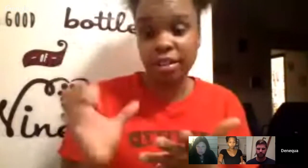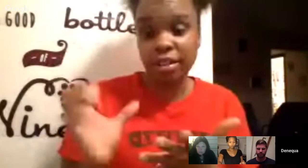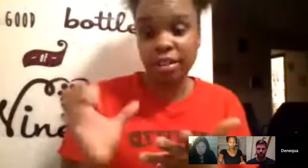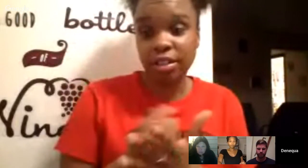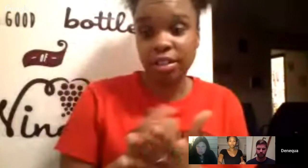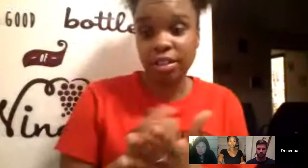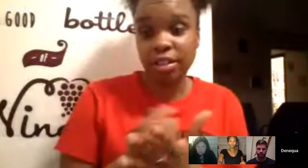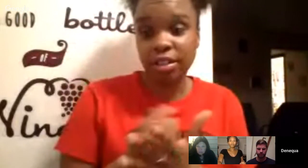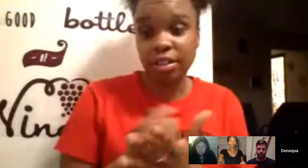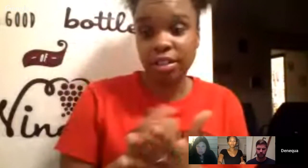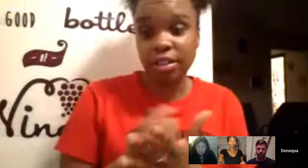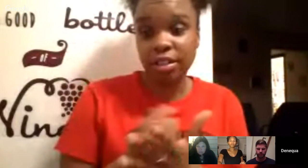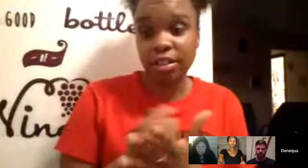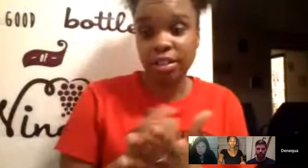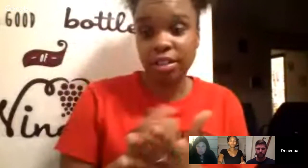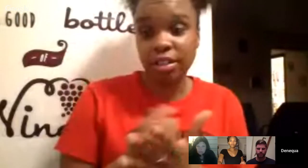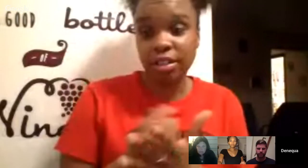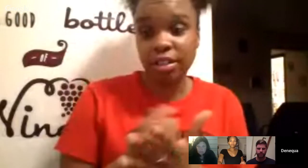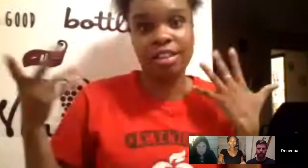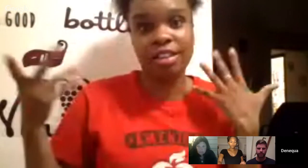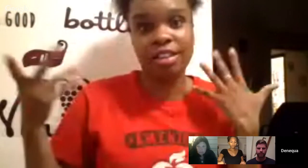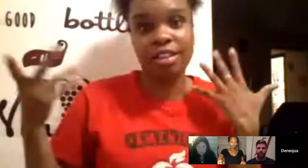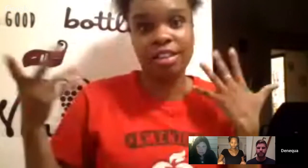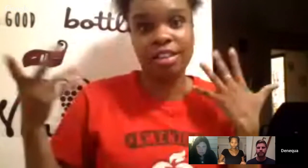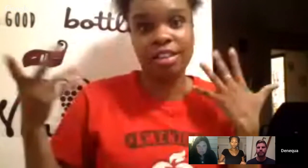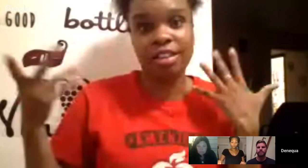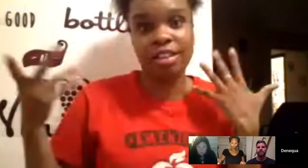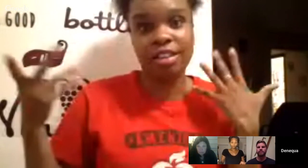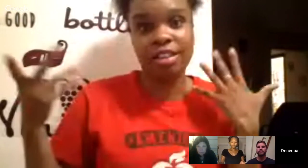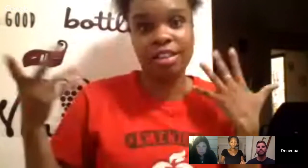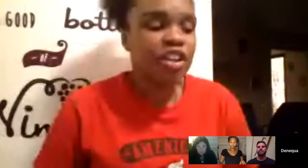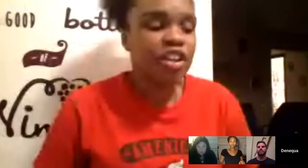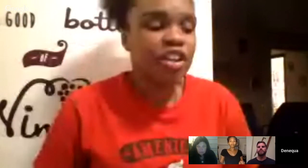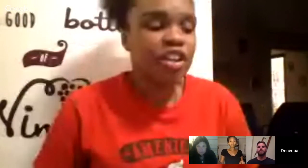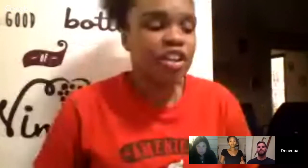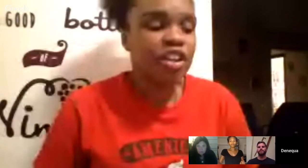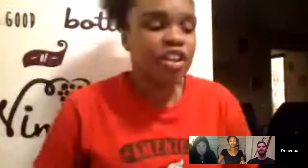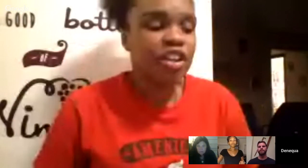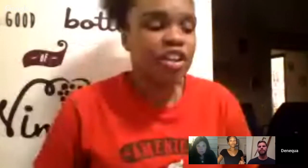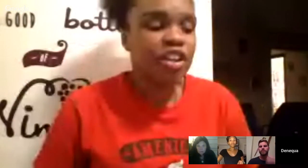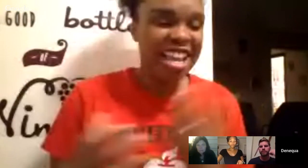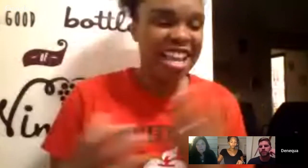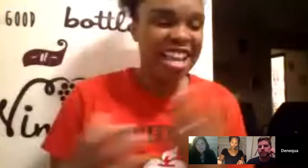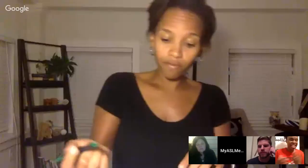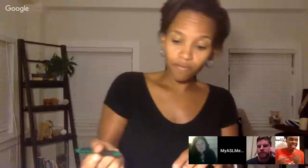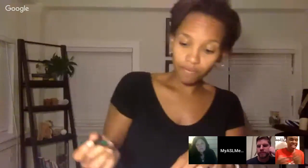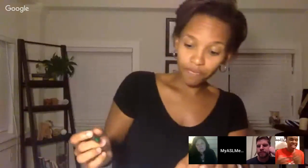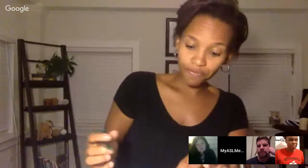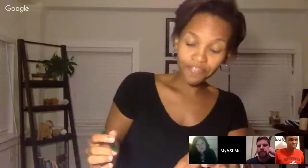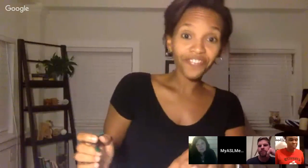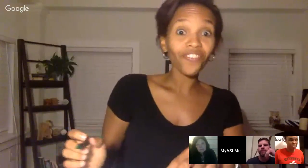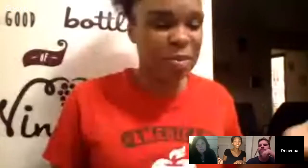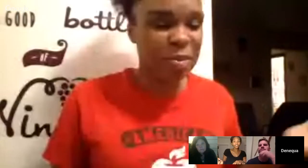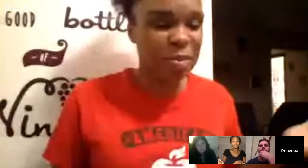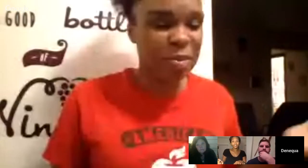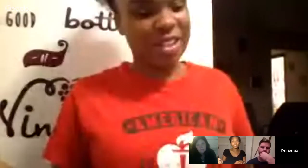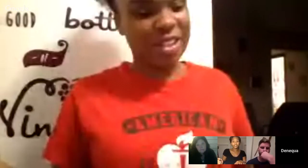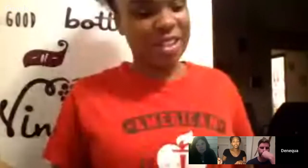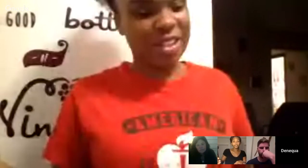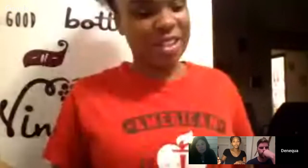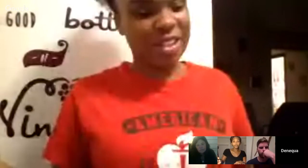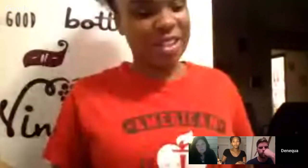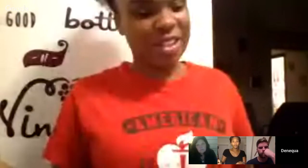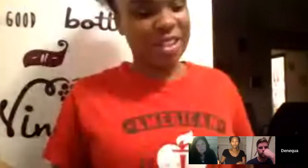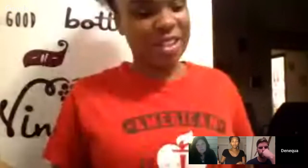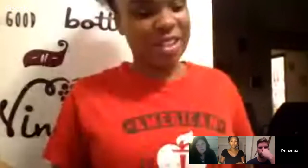wanted to go take advantage of that and go to the bathroom. So the only example I could come up with